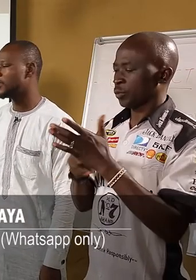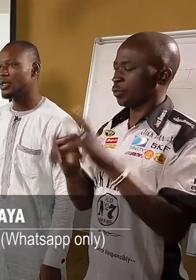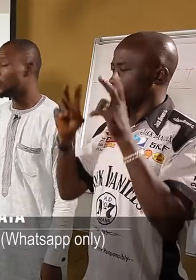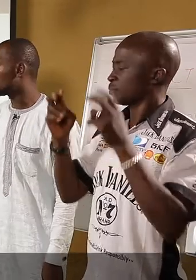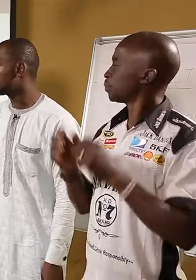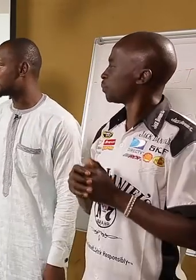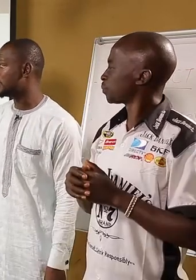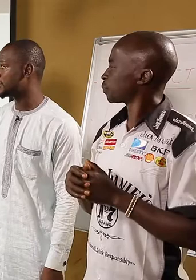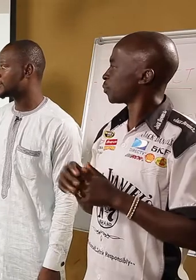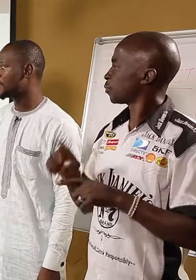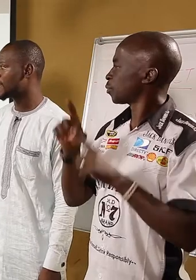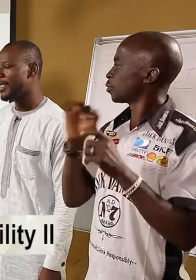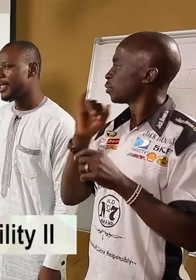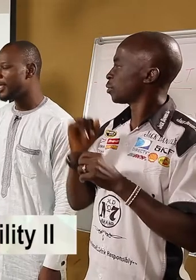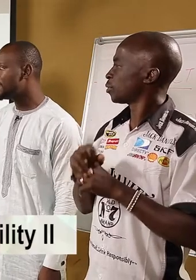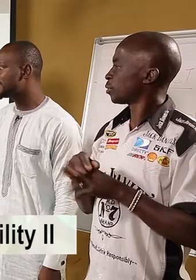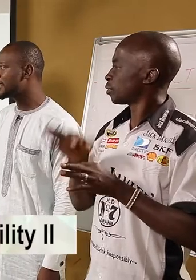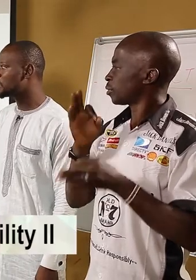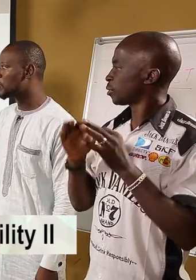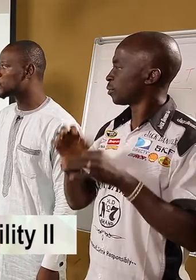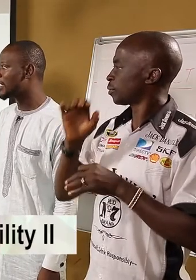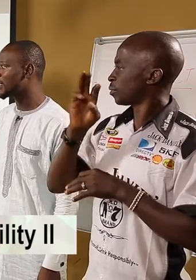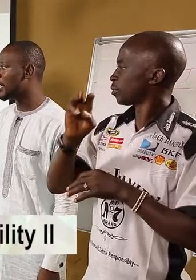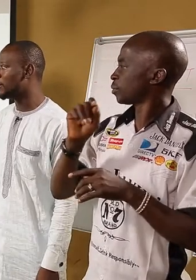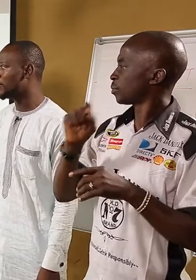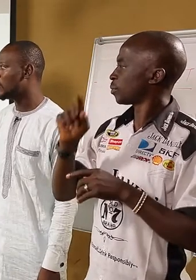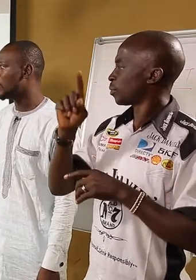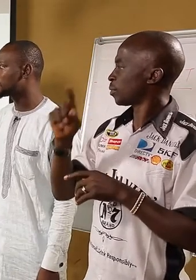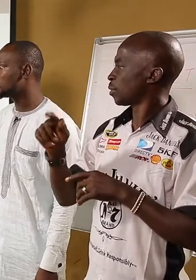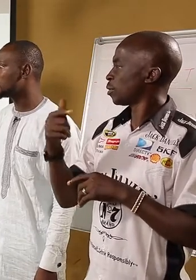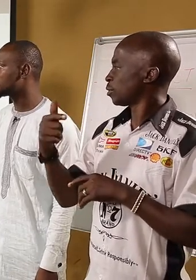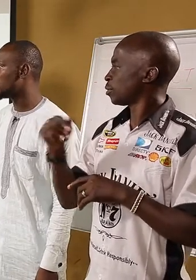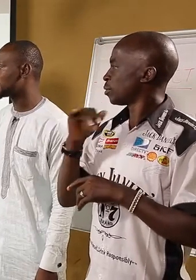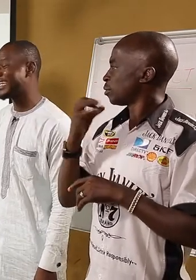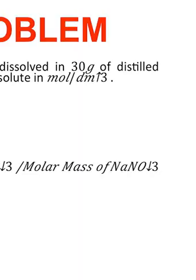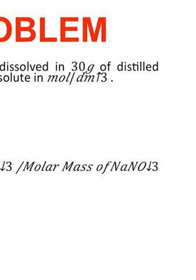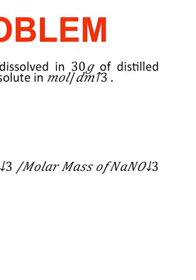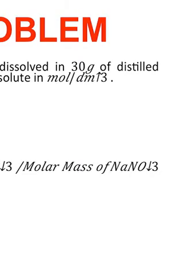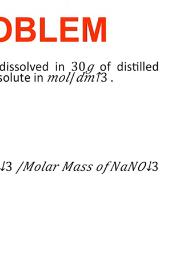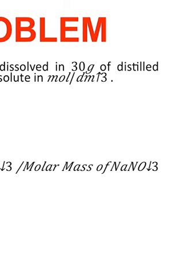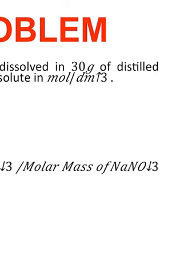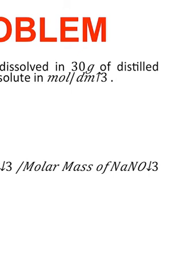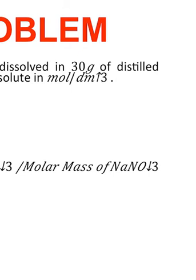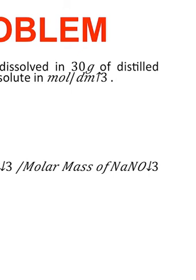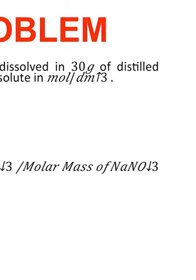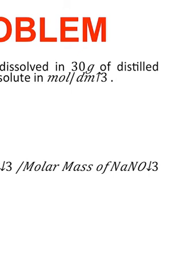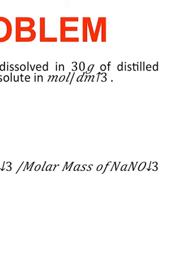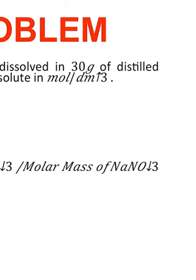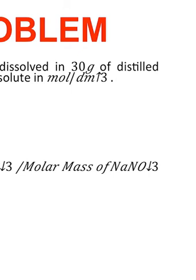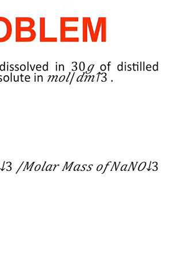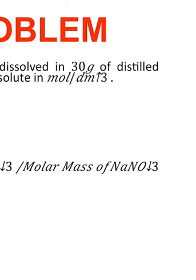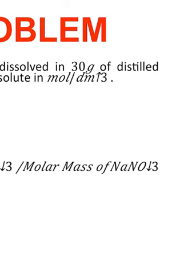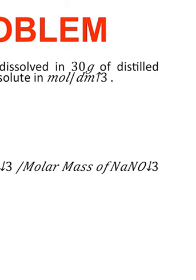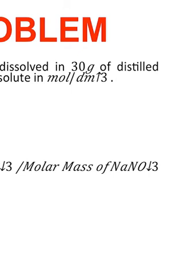solubility. The question is, if 6.1 gram of sodium trioxynitrate 5 were dissolved